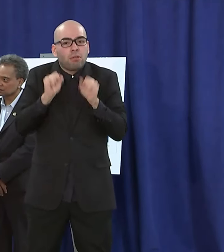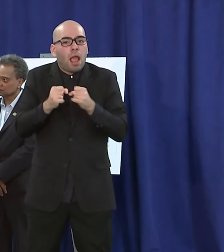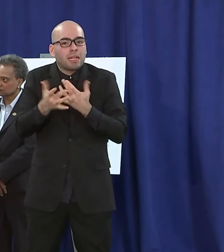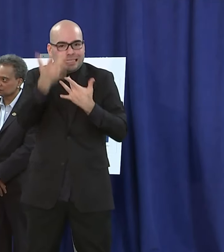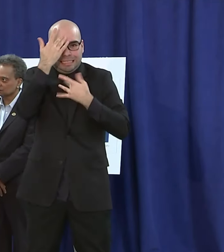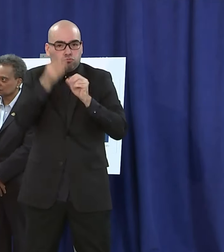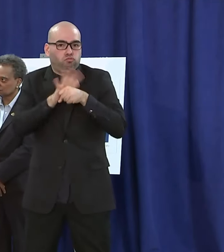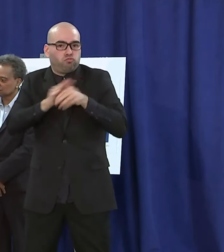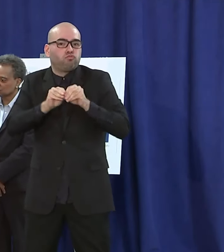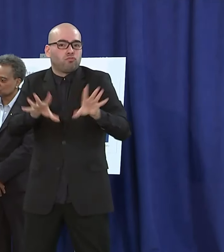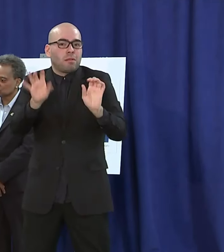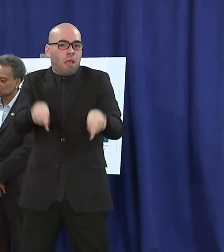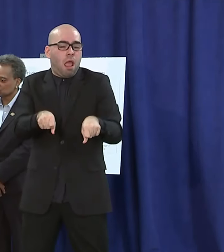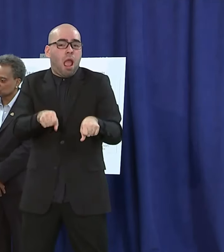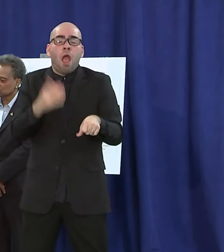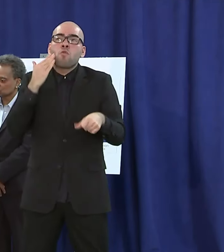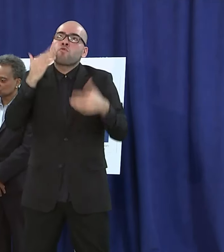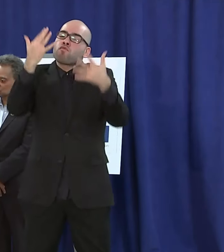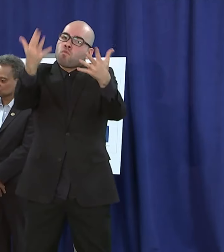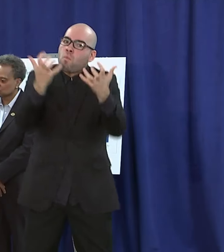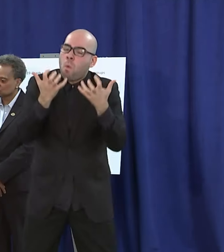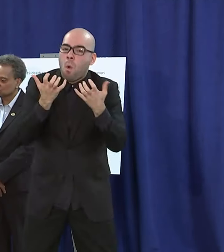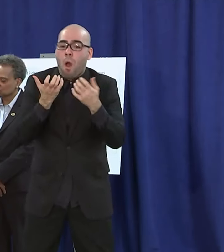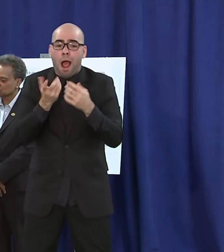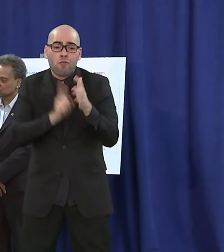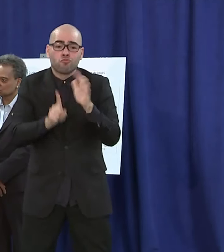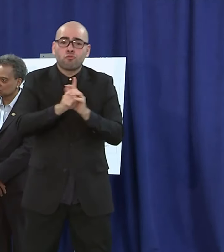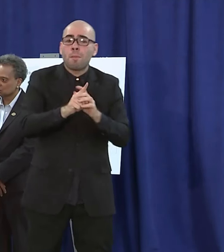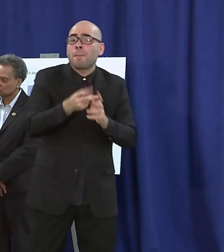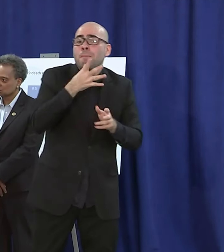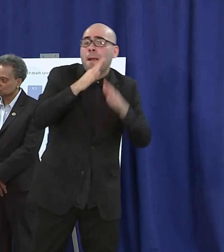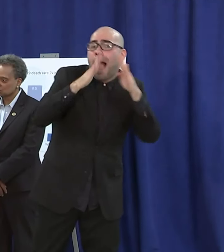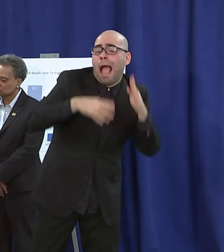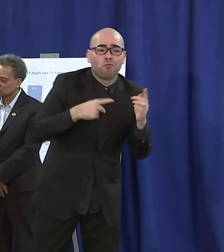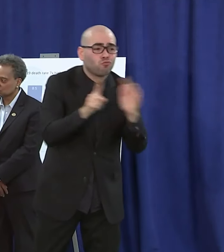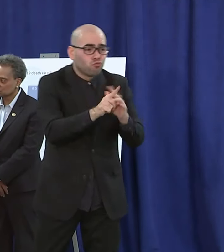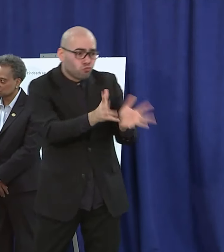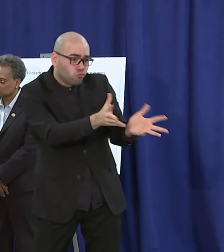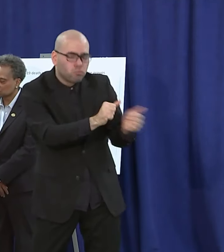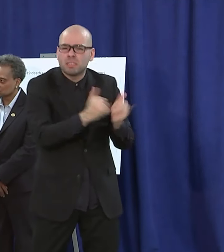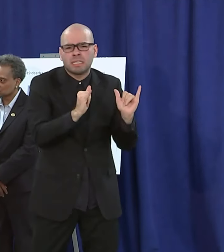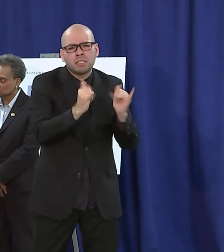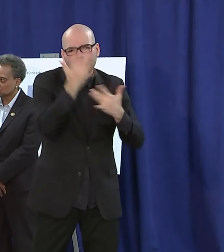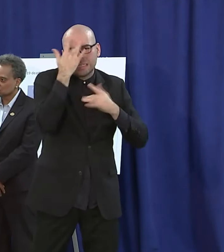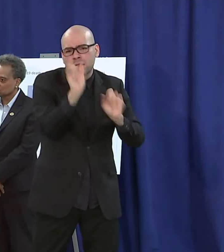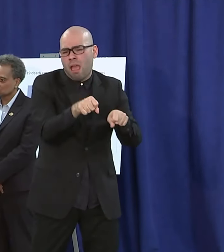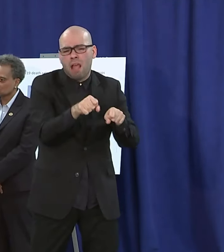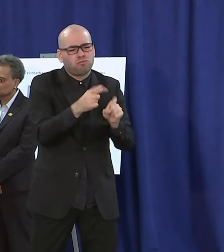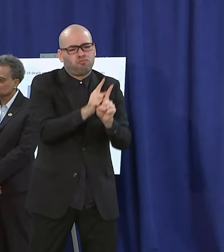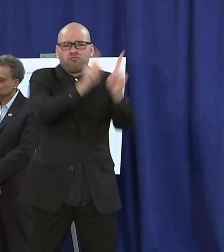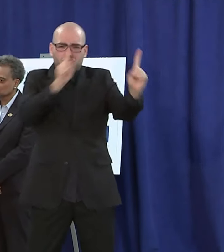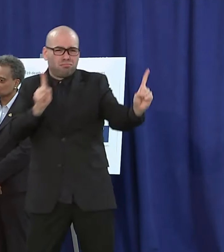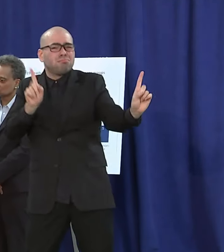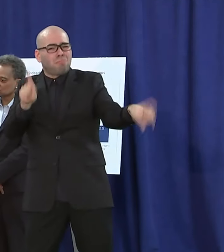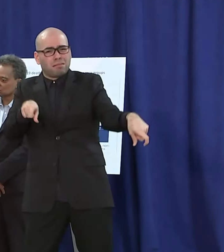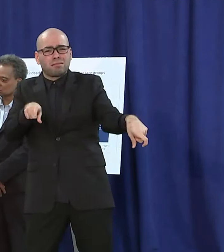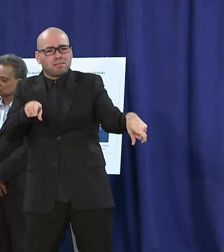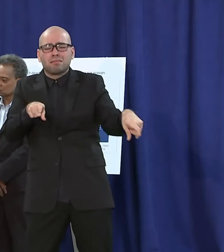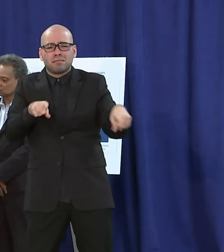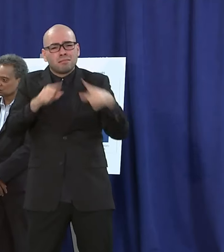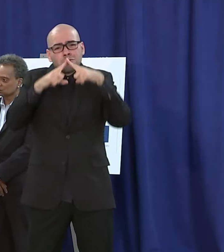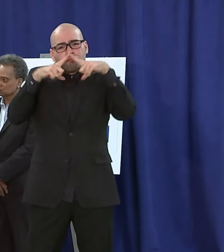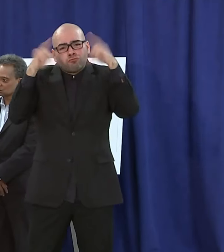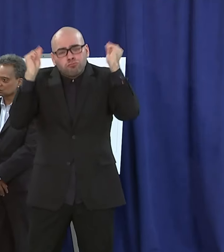important not to do that at this point, to stay home. Hand hygiene, masks when you can. Take your medications for chronic conditions so that